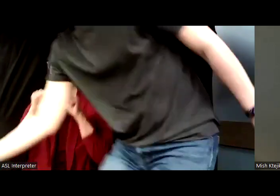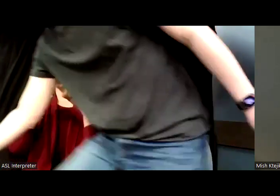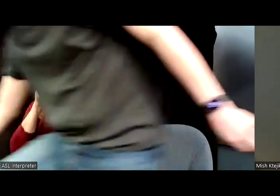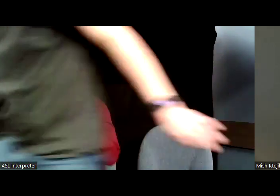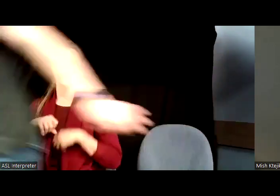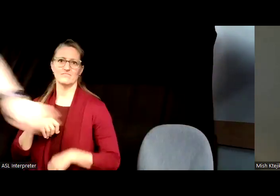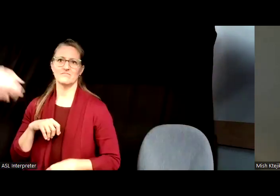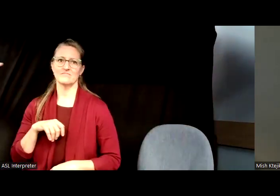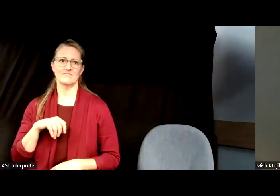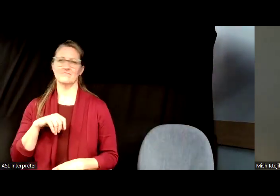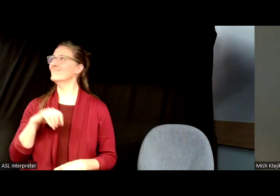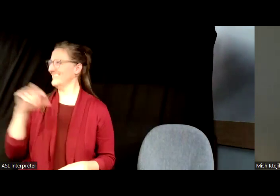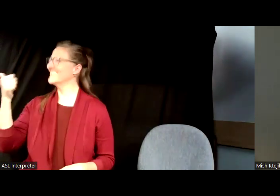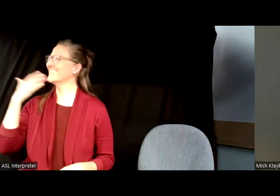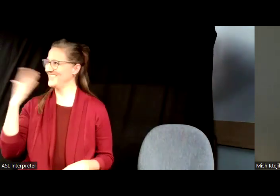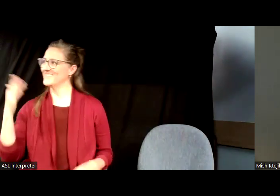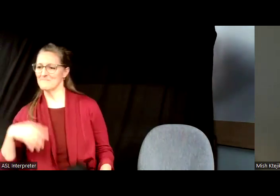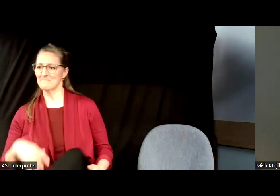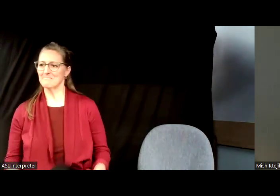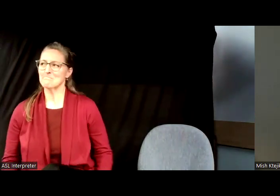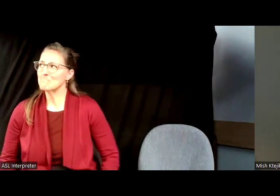Did you catch all that, Sammy? Yep.